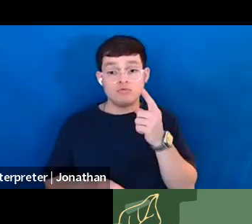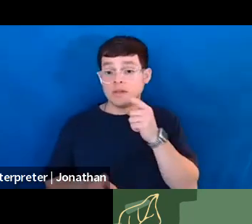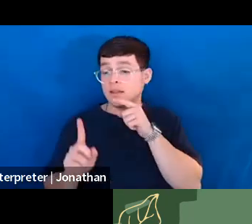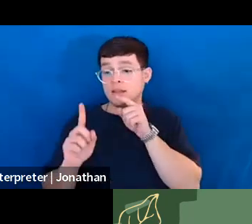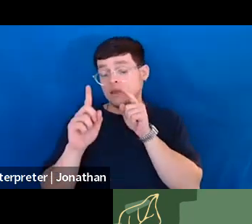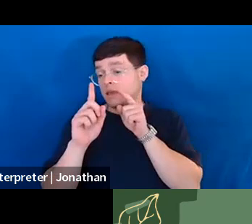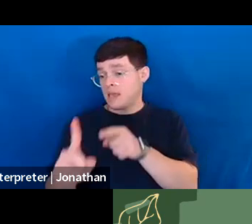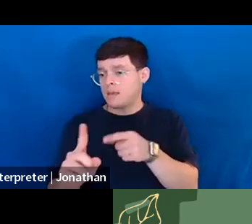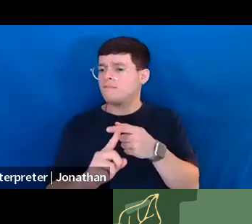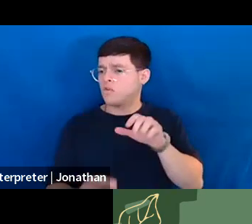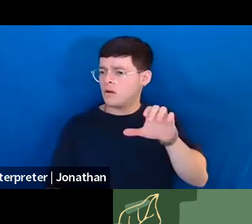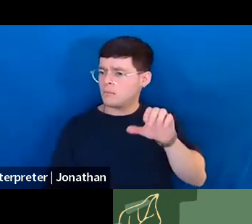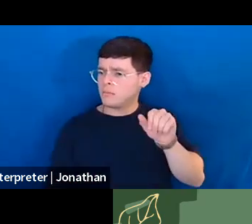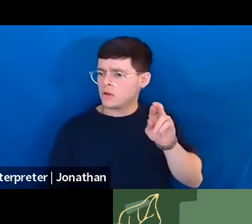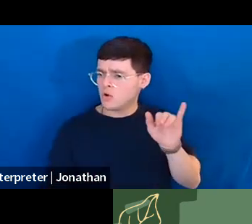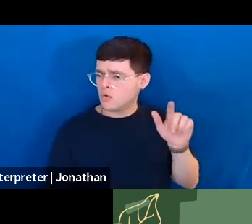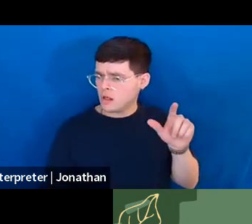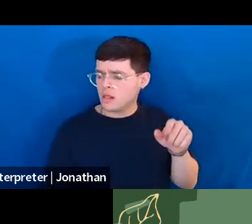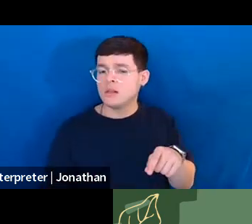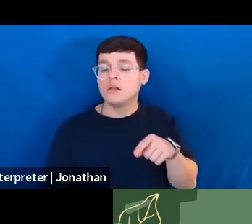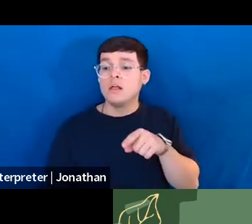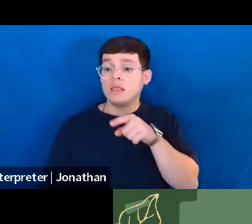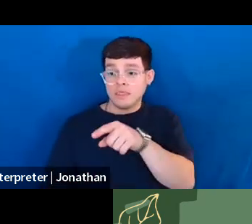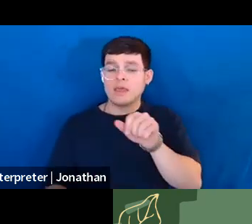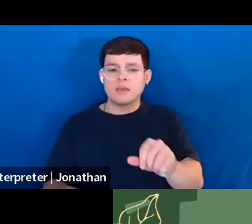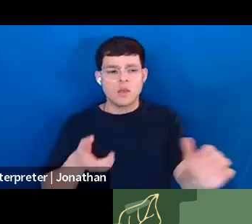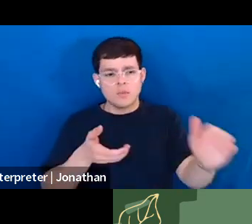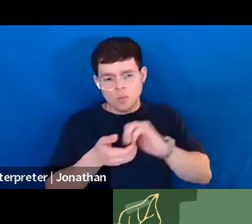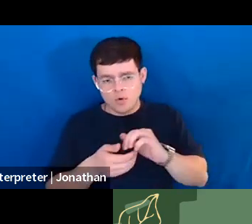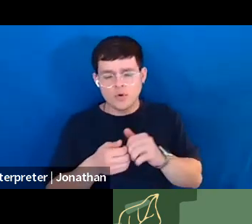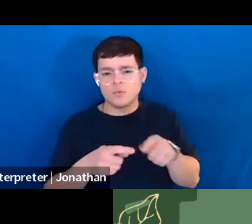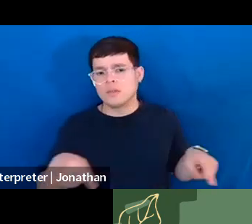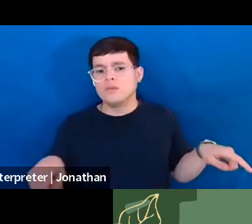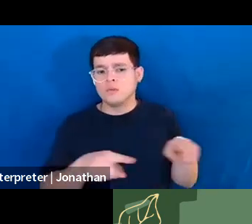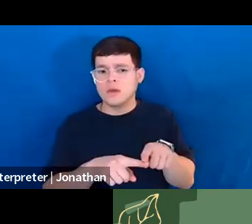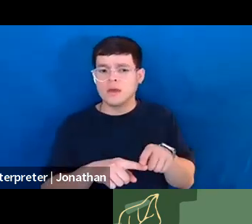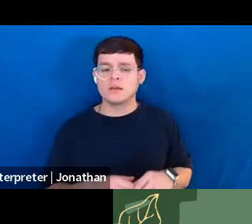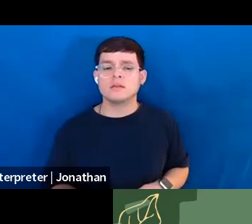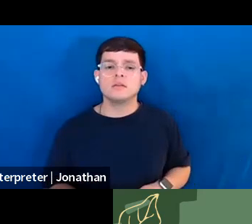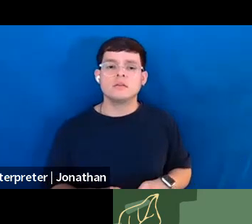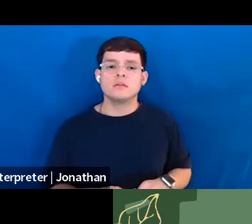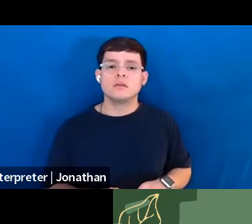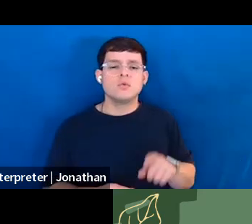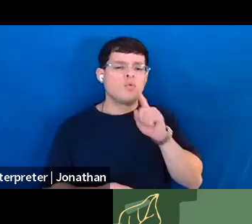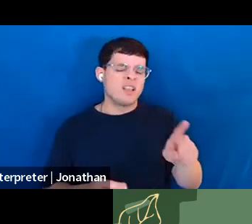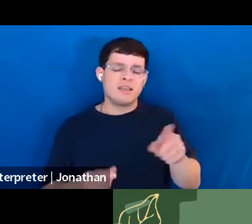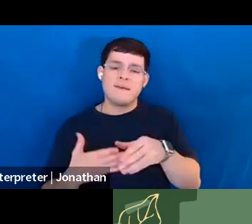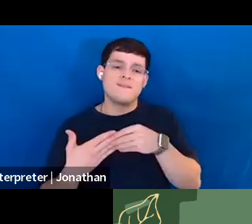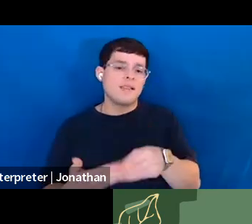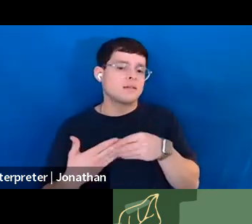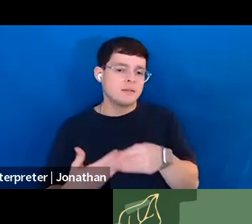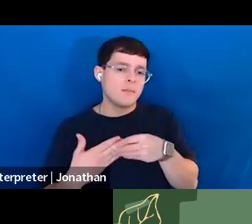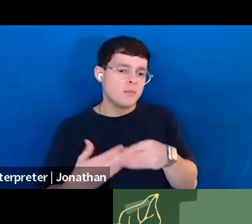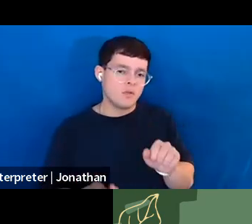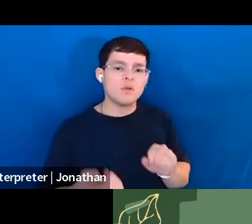is that they are able to work with you all as part of the advisory in a very flexible manner that